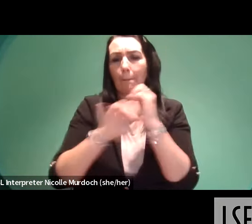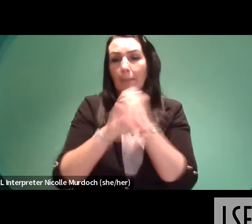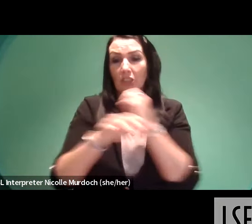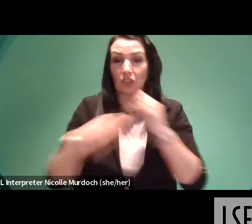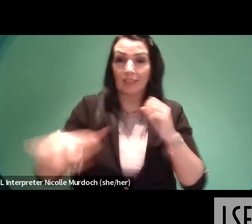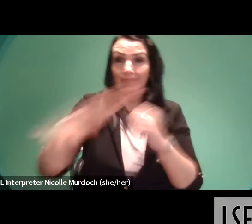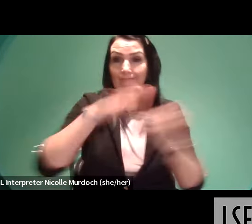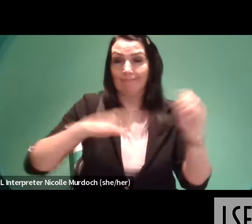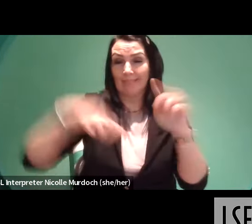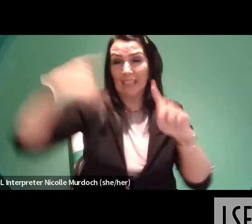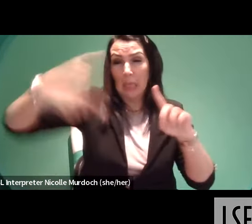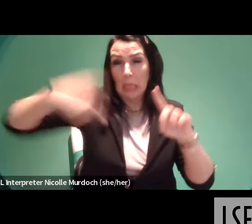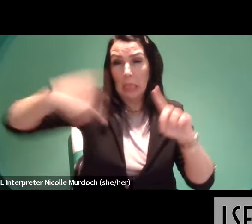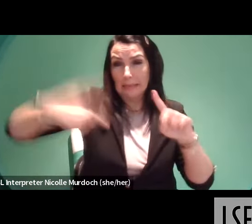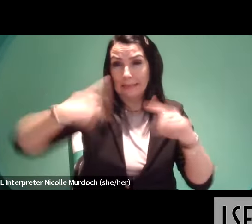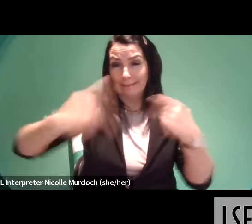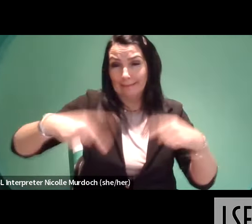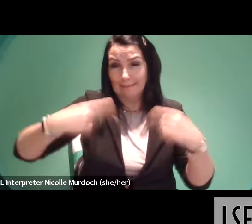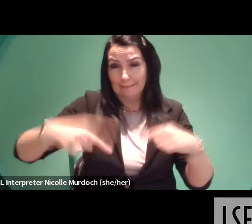Greater London,